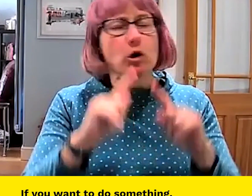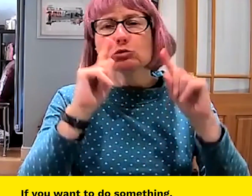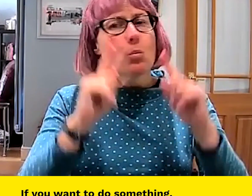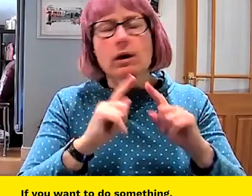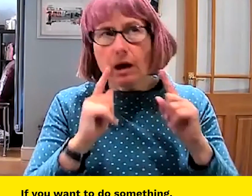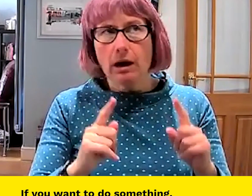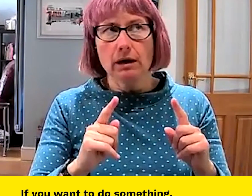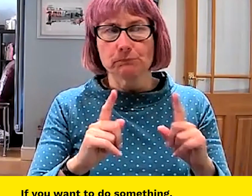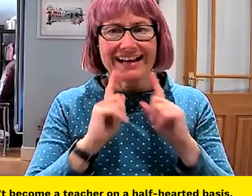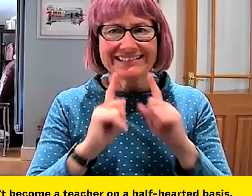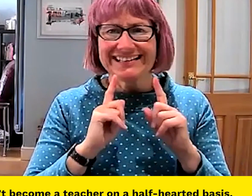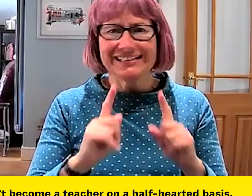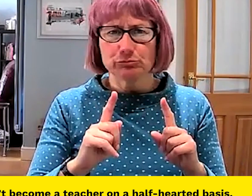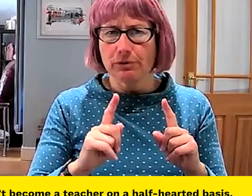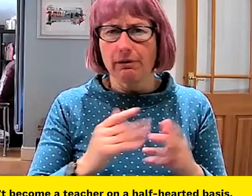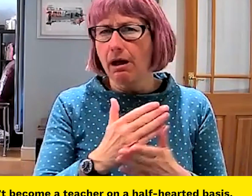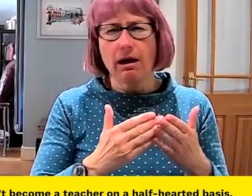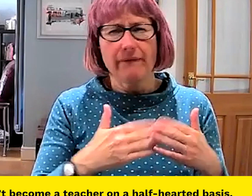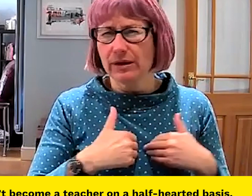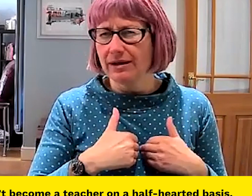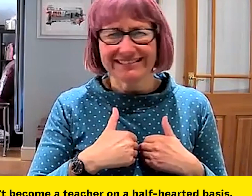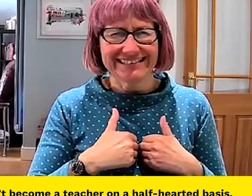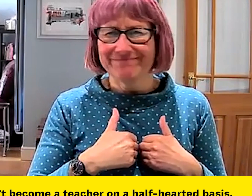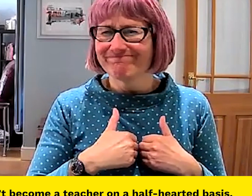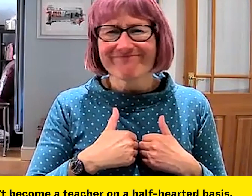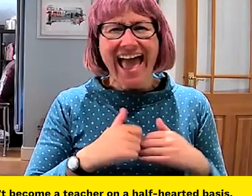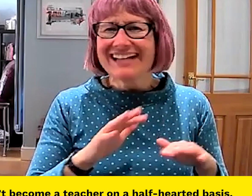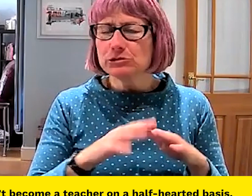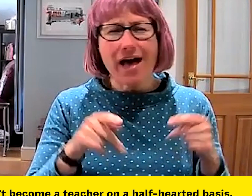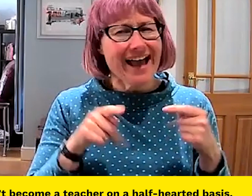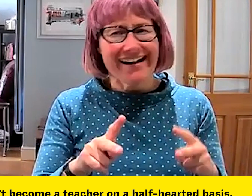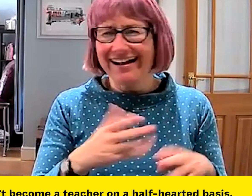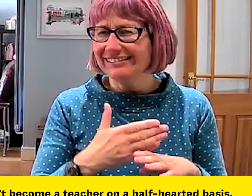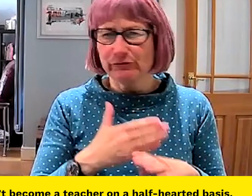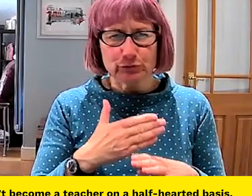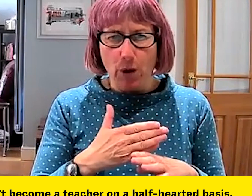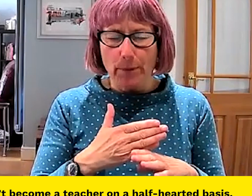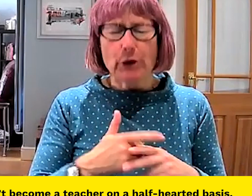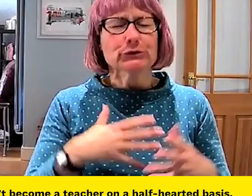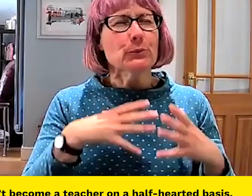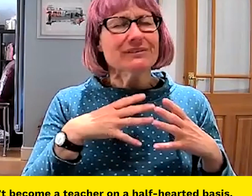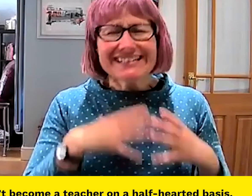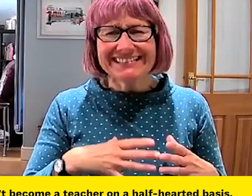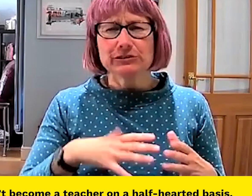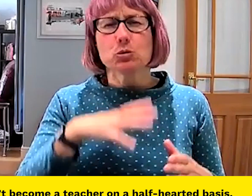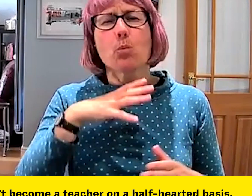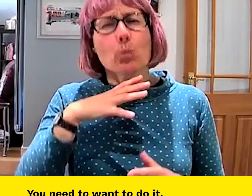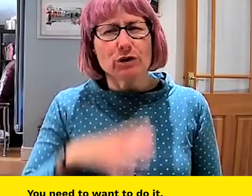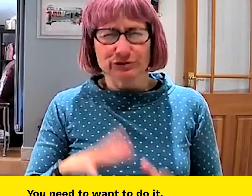it. You can't become a teacher on a half-hearted basis. It's not that kind of job.